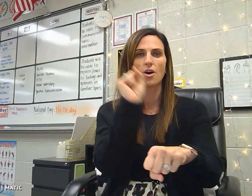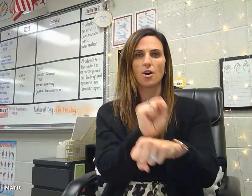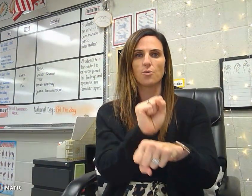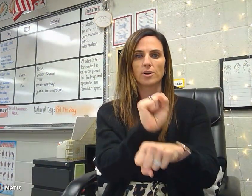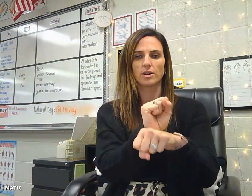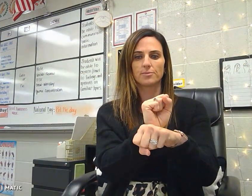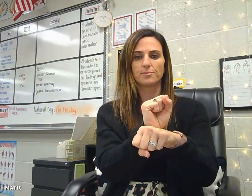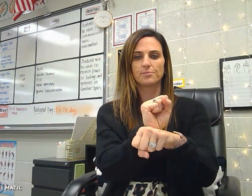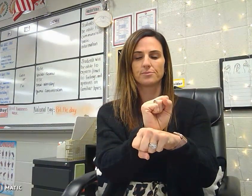Homework.